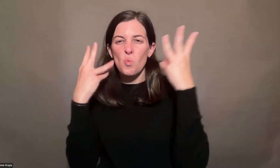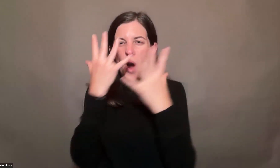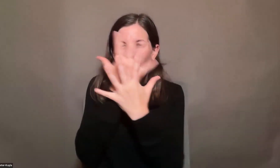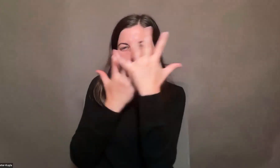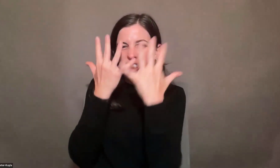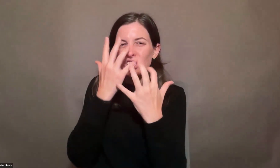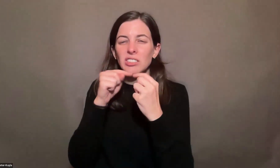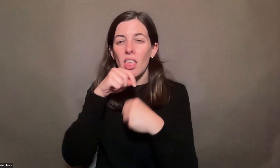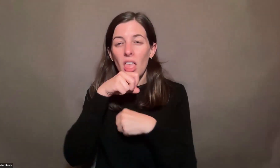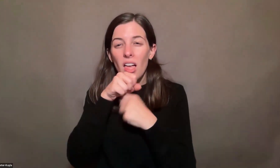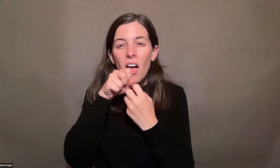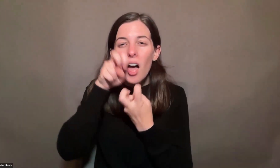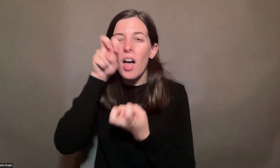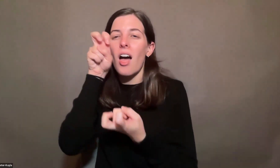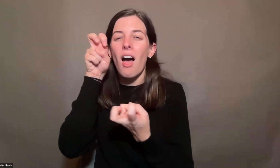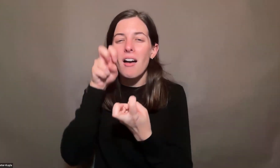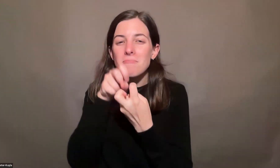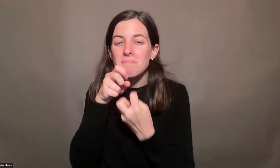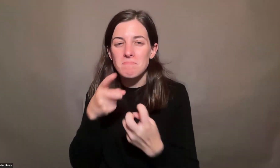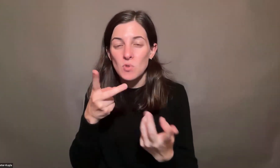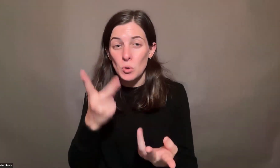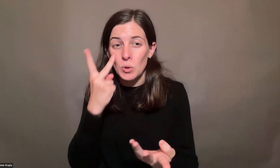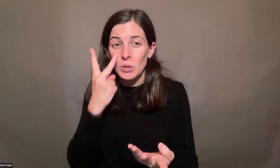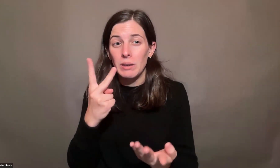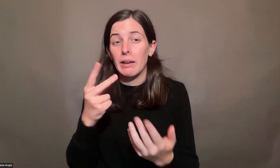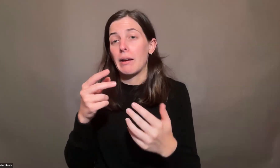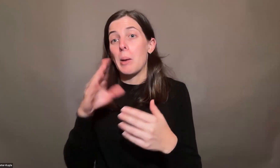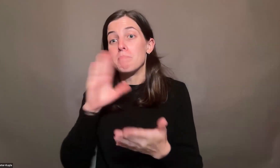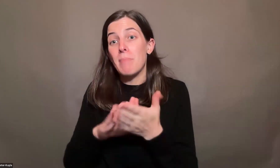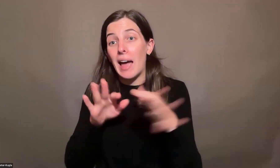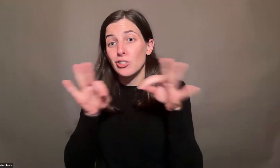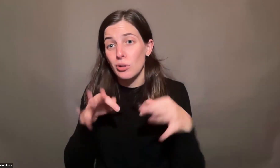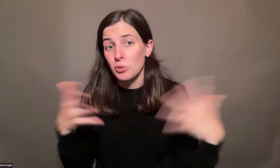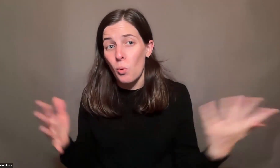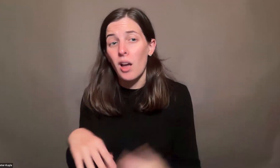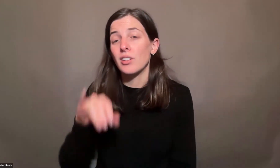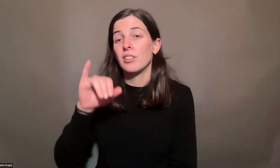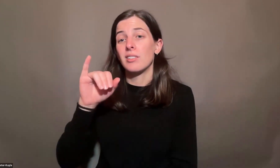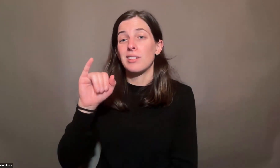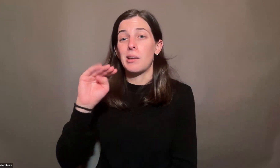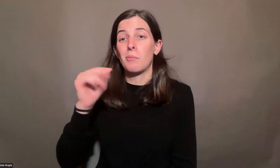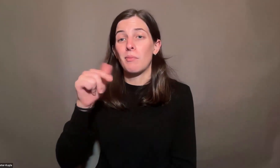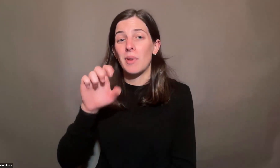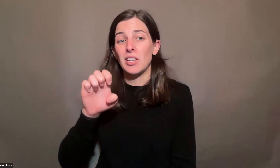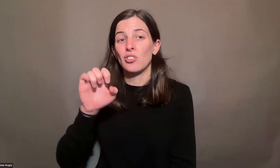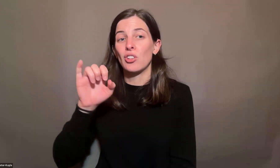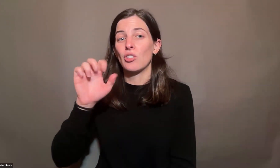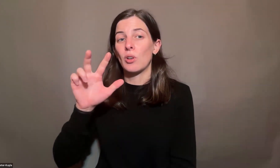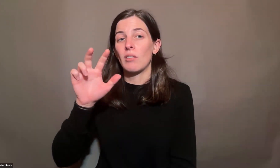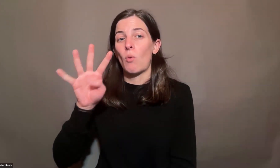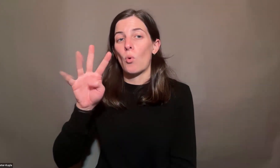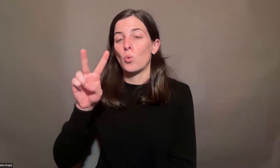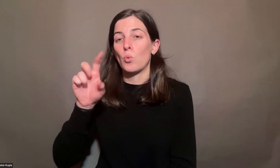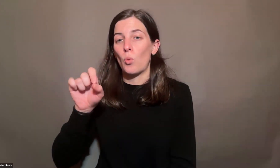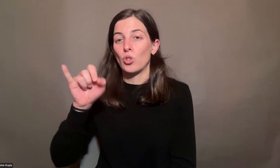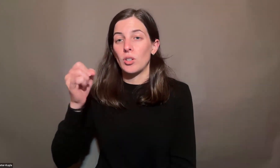would be something like image342.jpg. It's just the file name, doesn't say anything, it's really unhelpful.